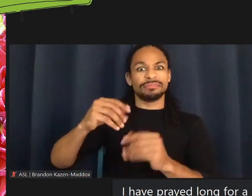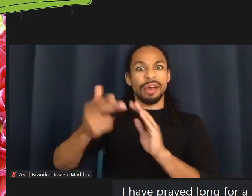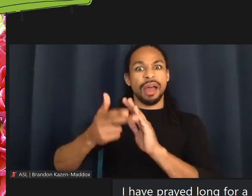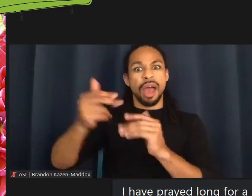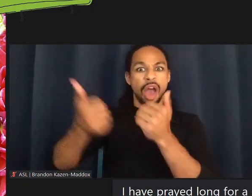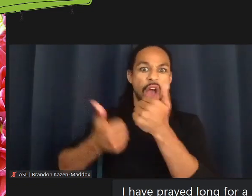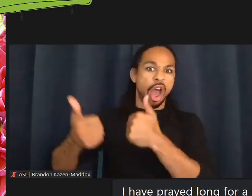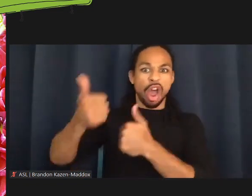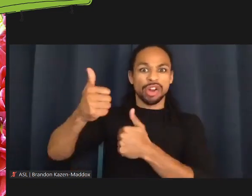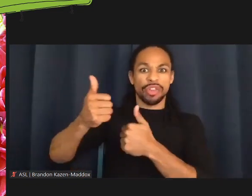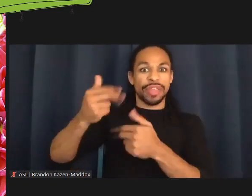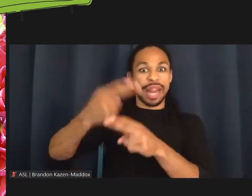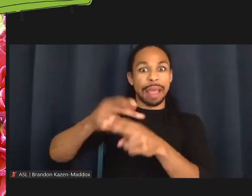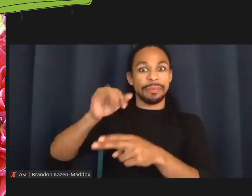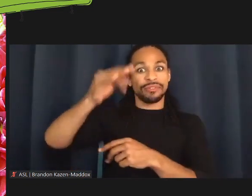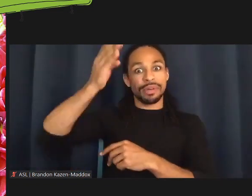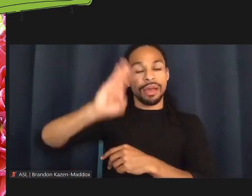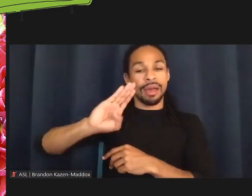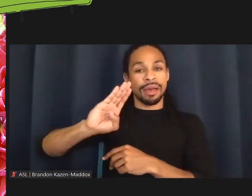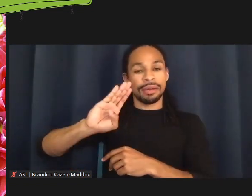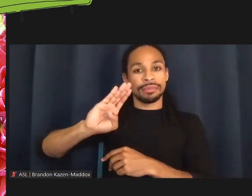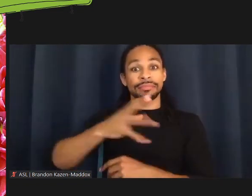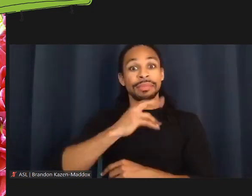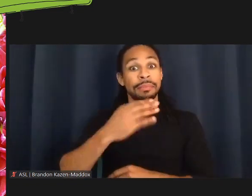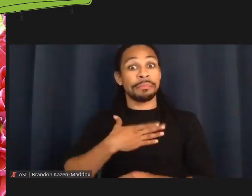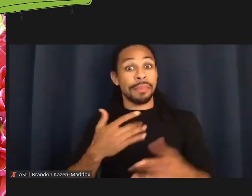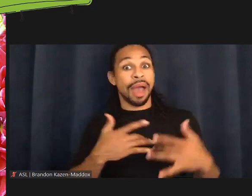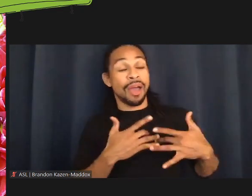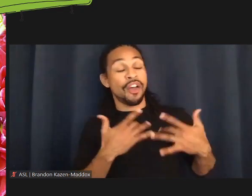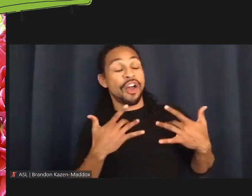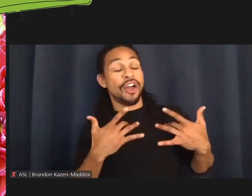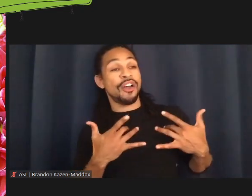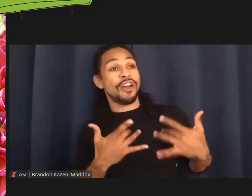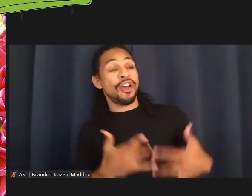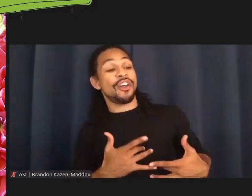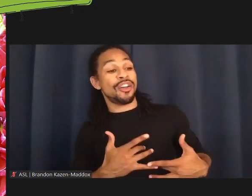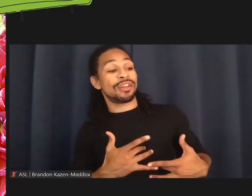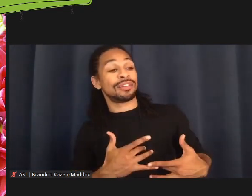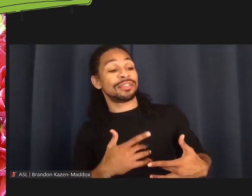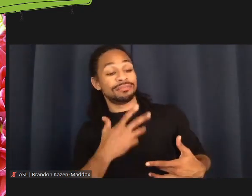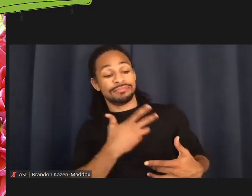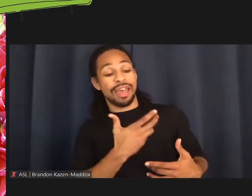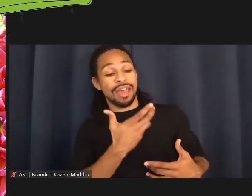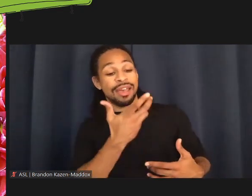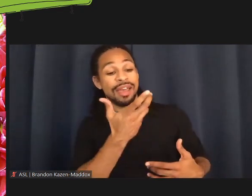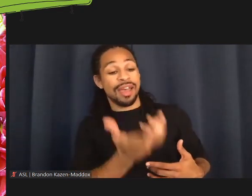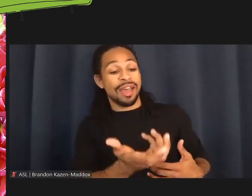And my unlettered heart blasphemes in the sand.